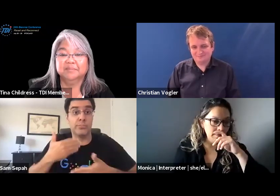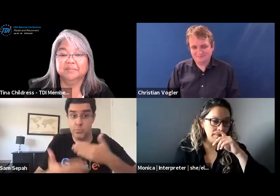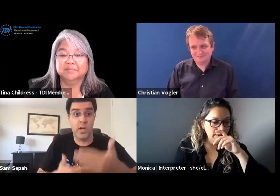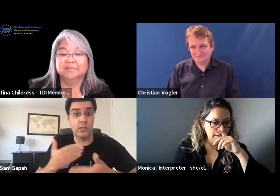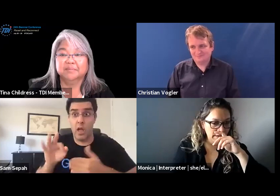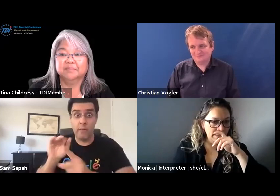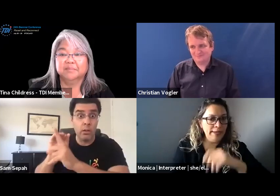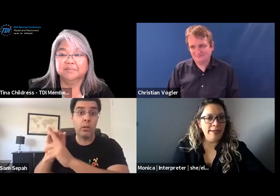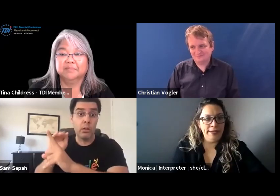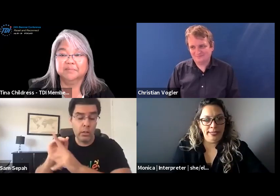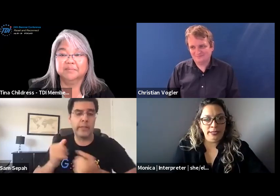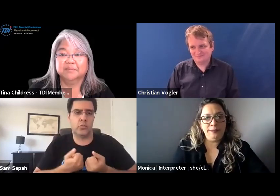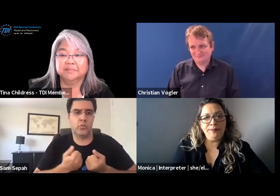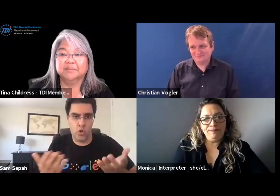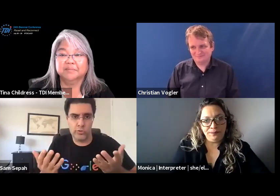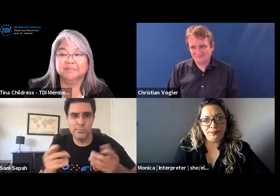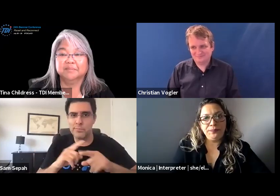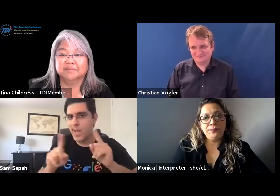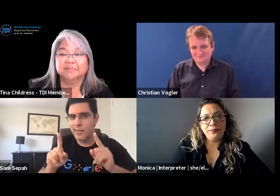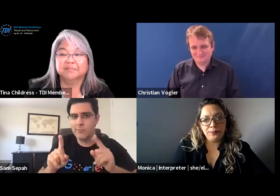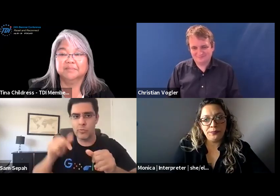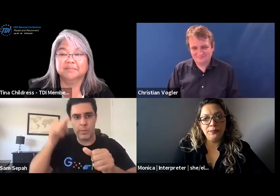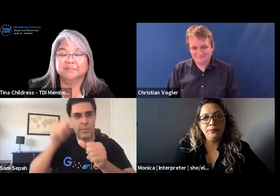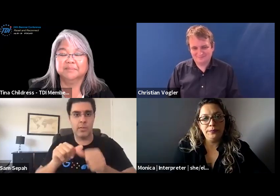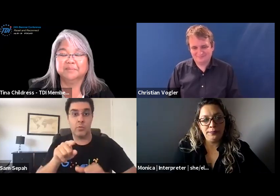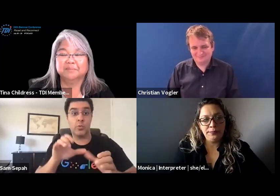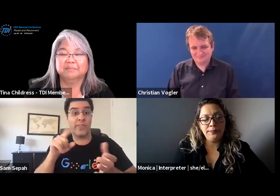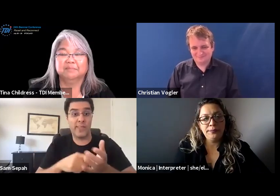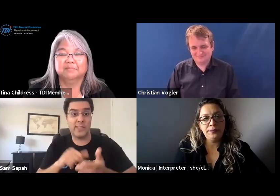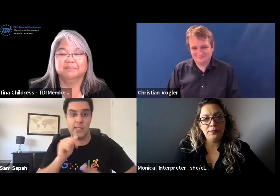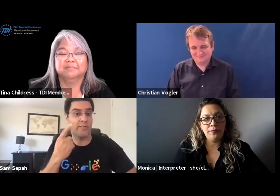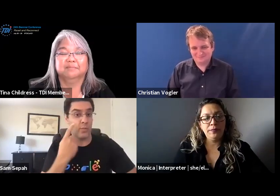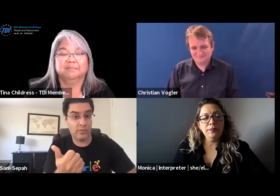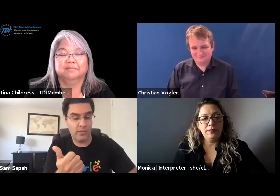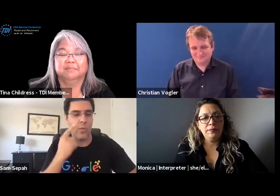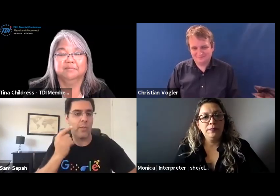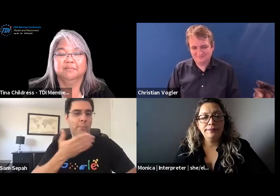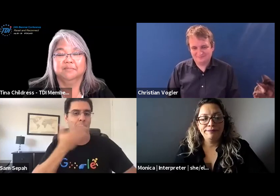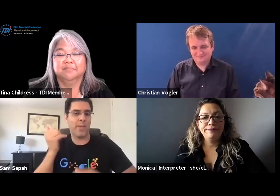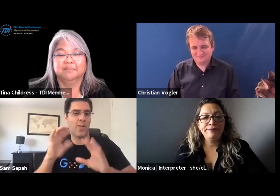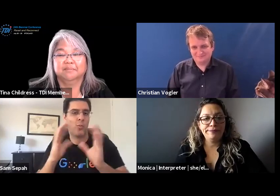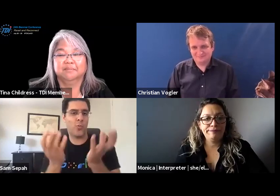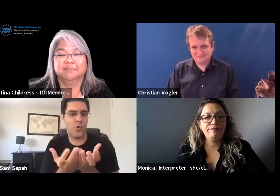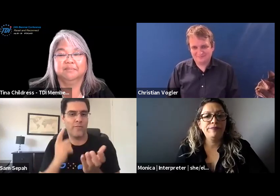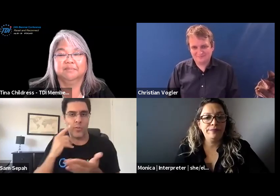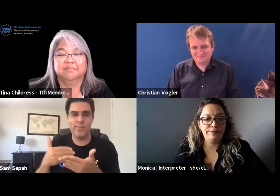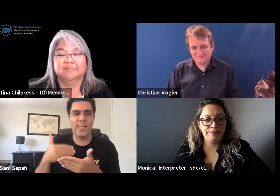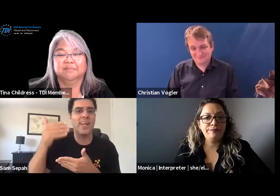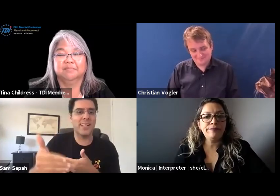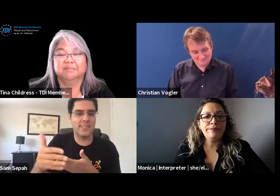it can be an exhausting process of getting onto them, but remember, you're doing this not just for yourself, but for the